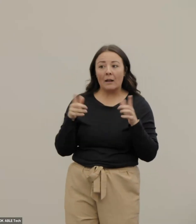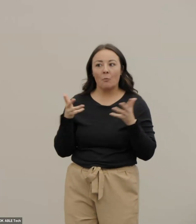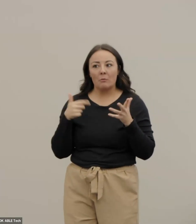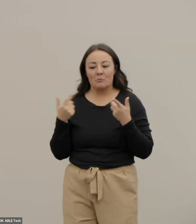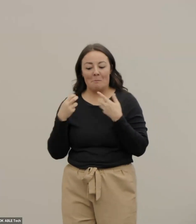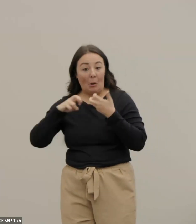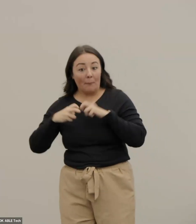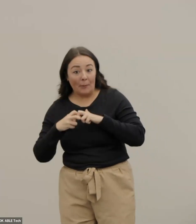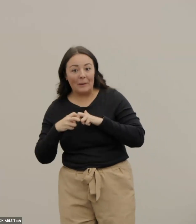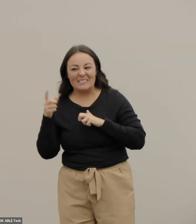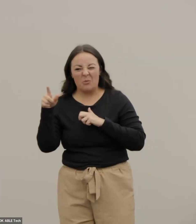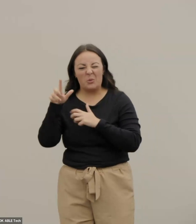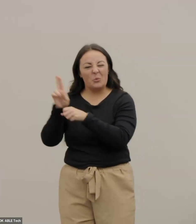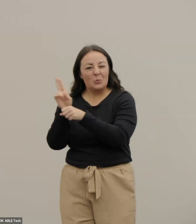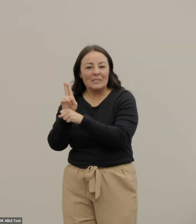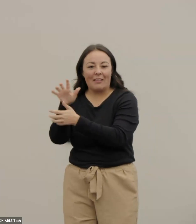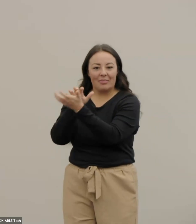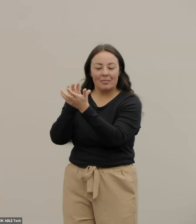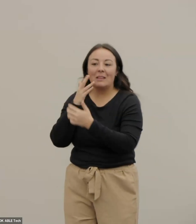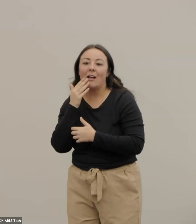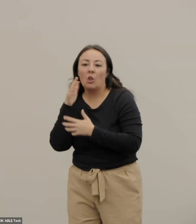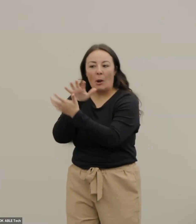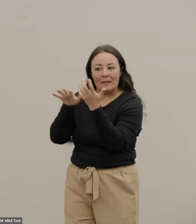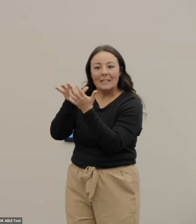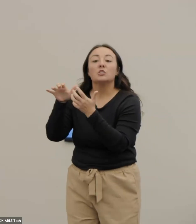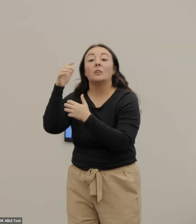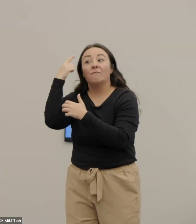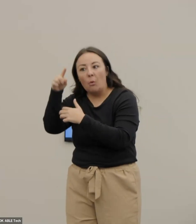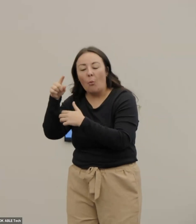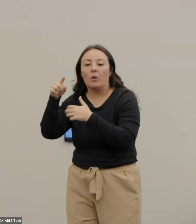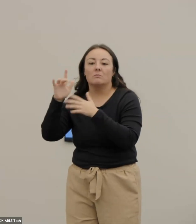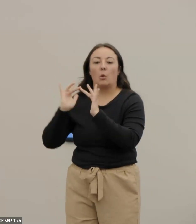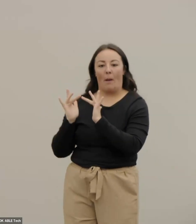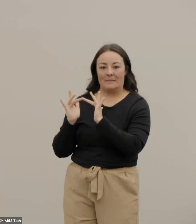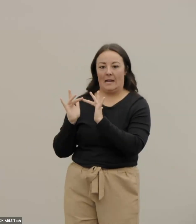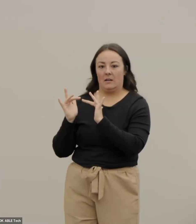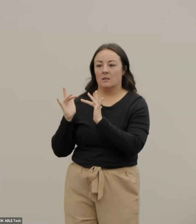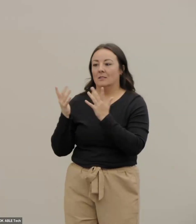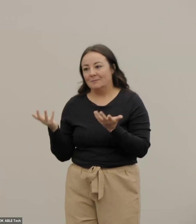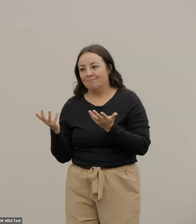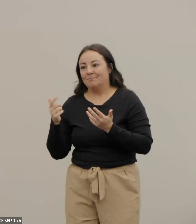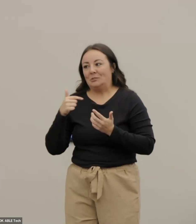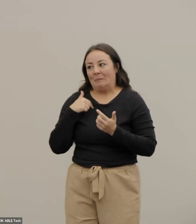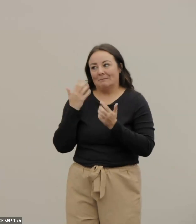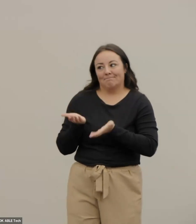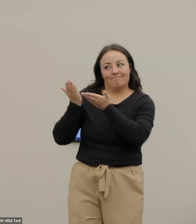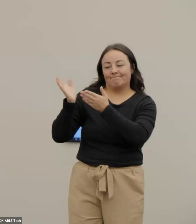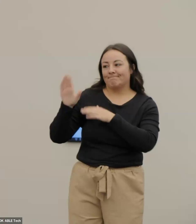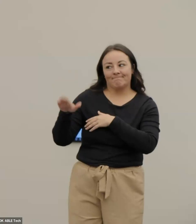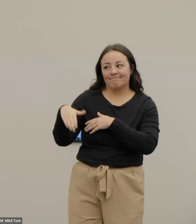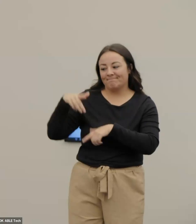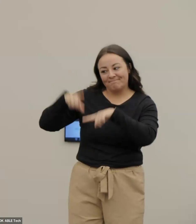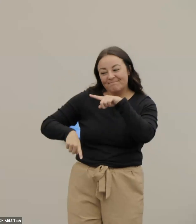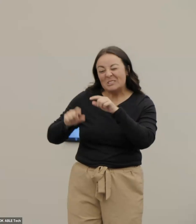color combinations for like the website. Yes. Do the look of the website. So we'd have all this small